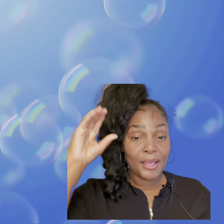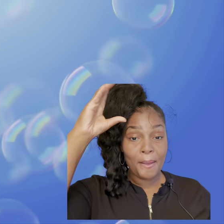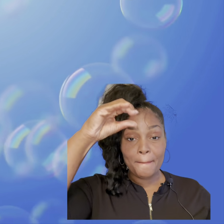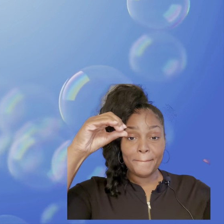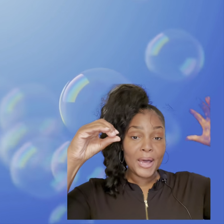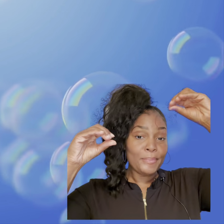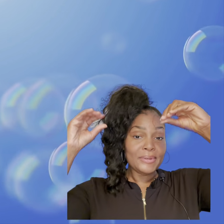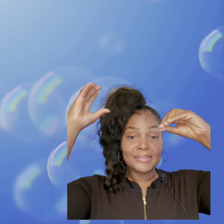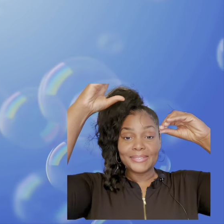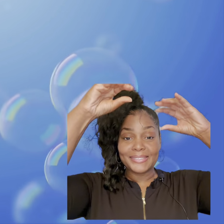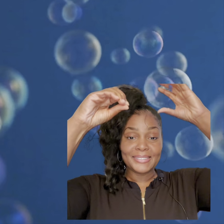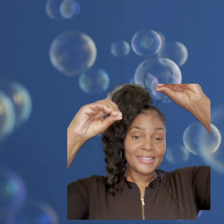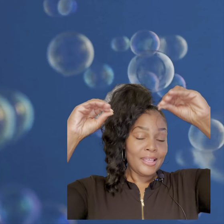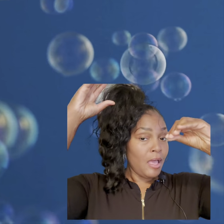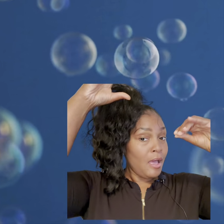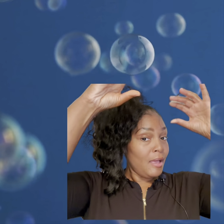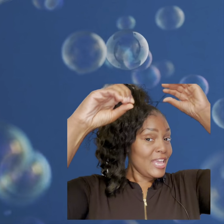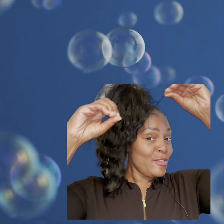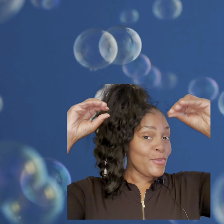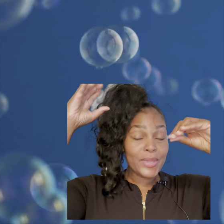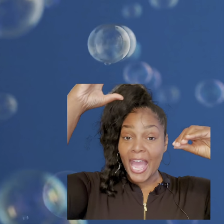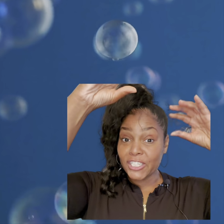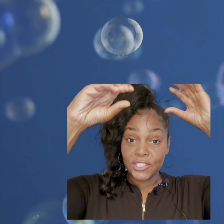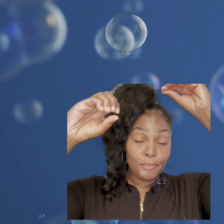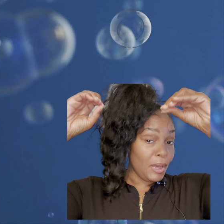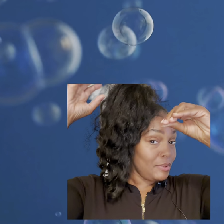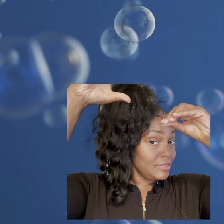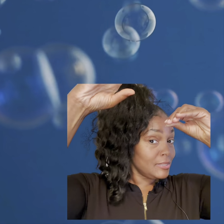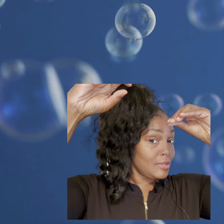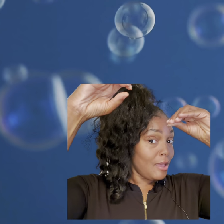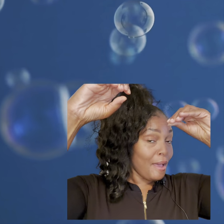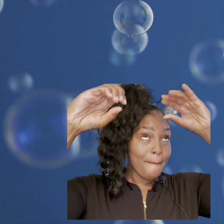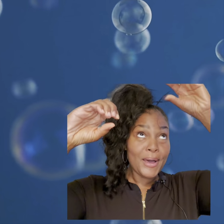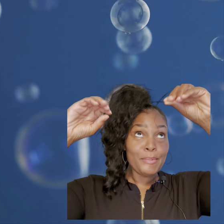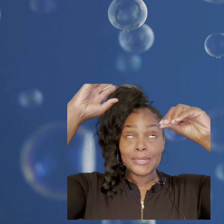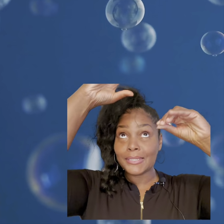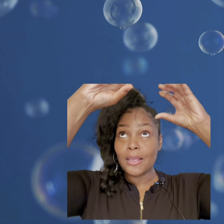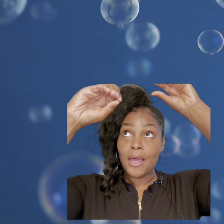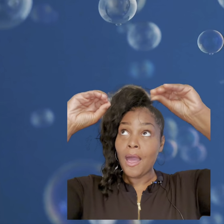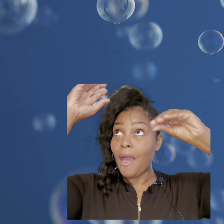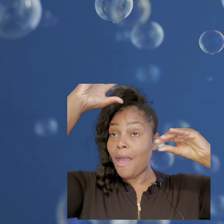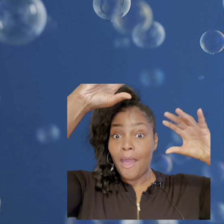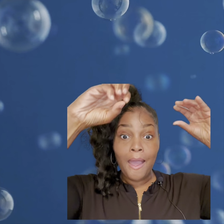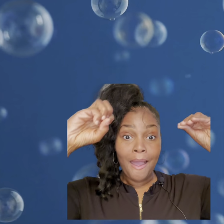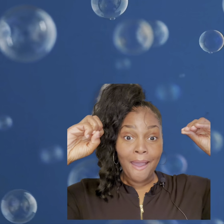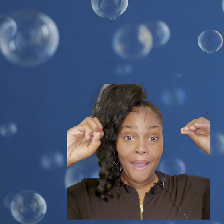Bubbles. Bubbles. Can you catch the bubbles? Bubbles.